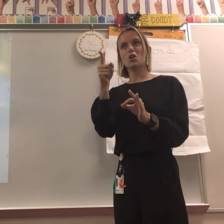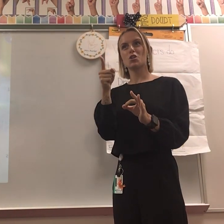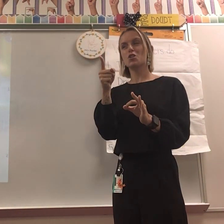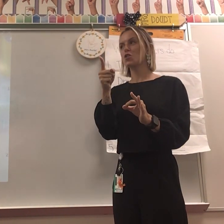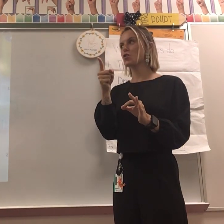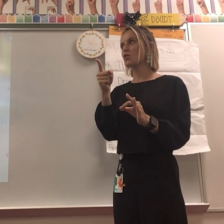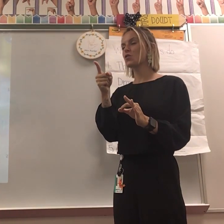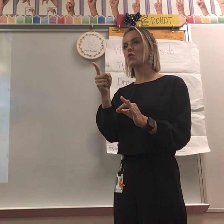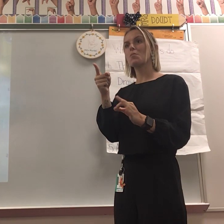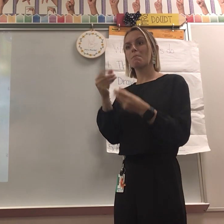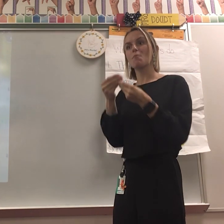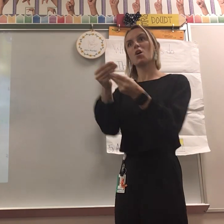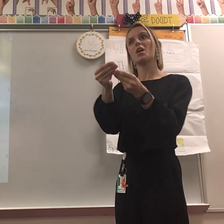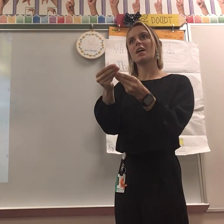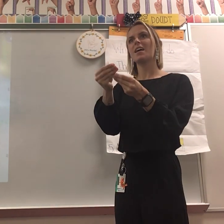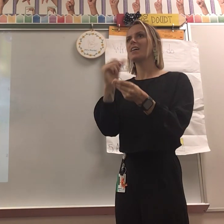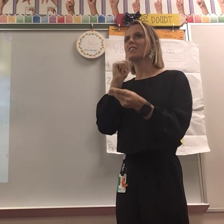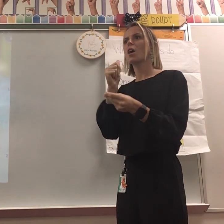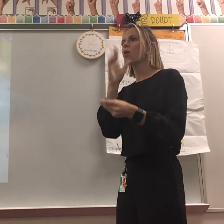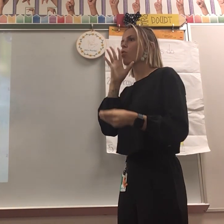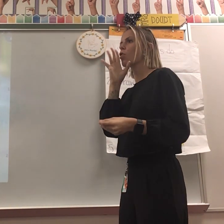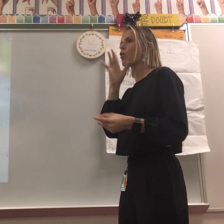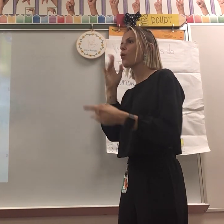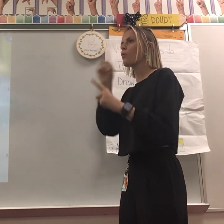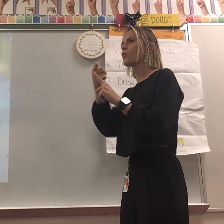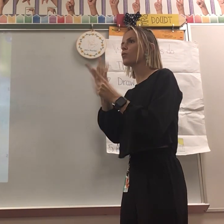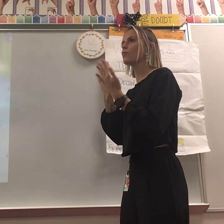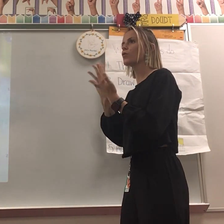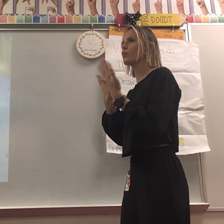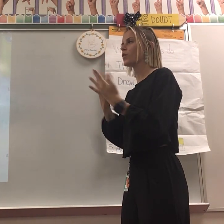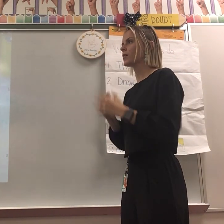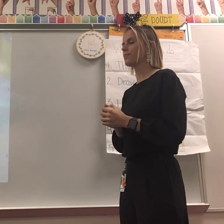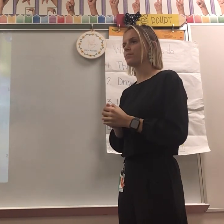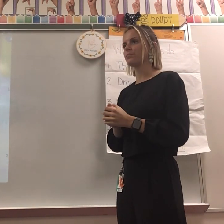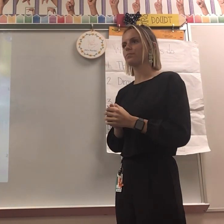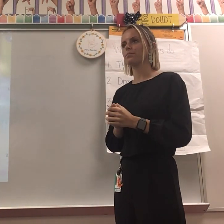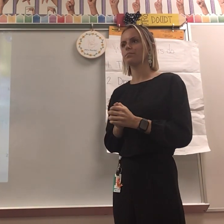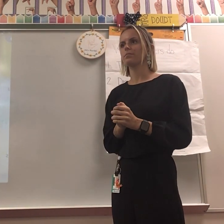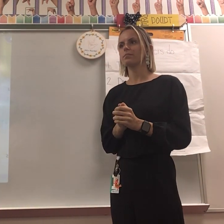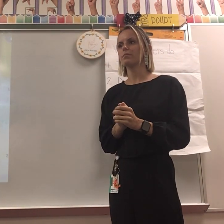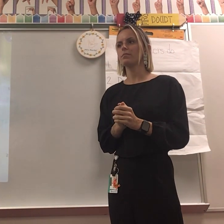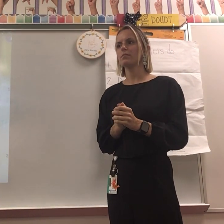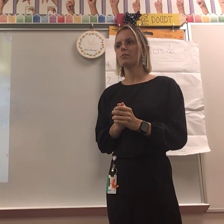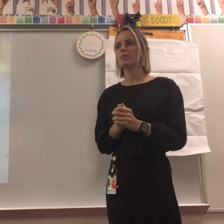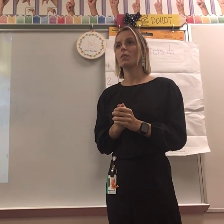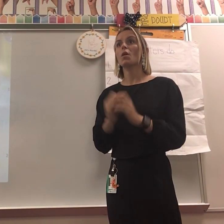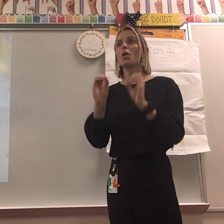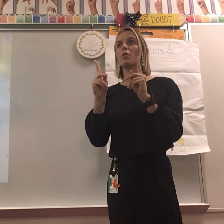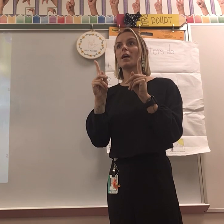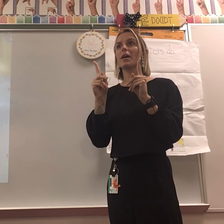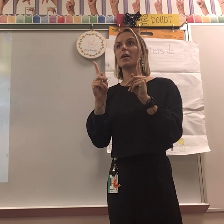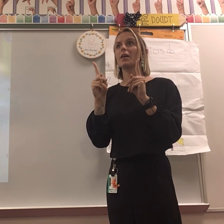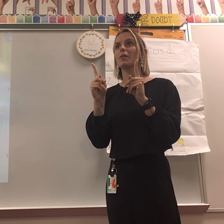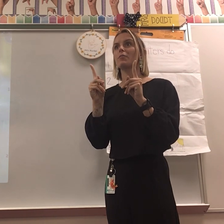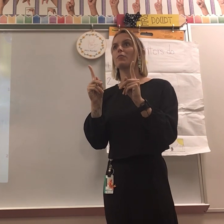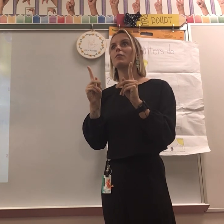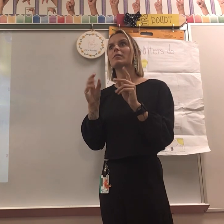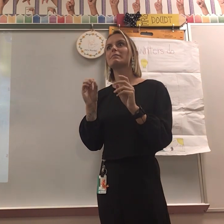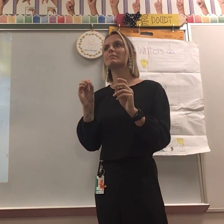Hannah, come sit right here. You lost the privilege, thank you. Okay, so I'm going to read